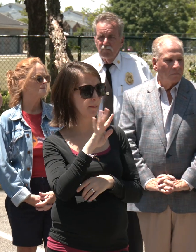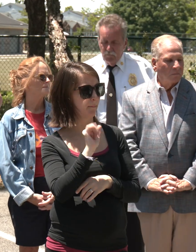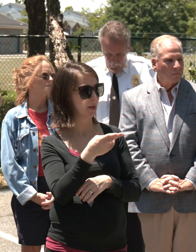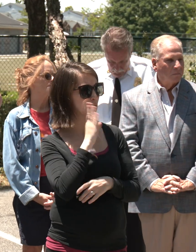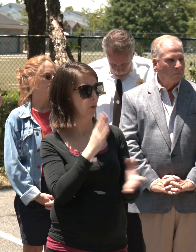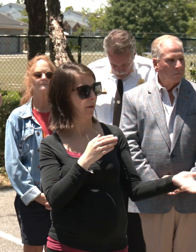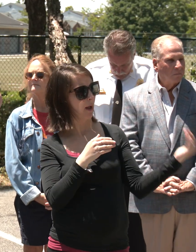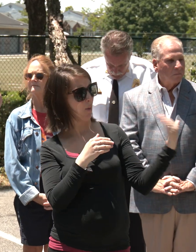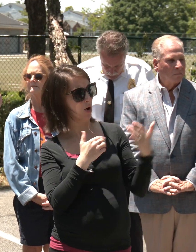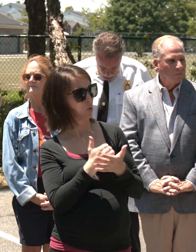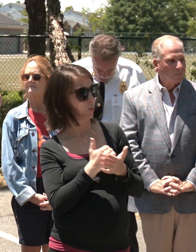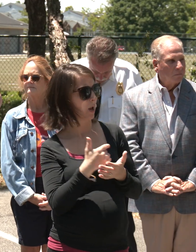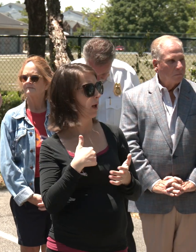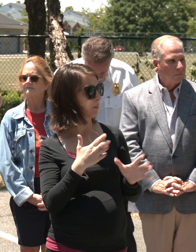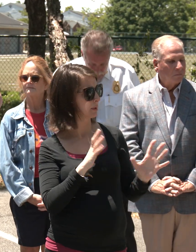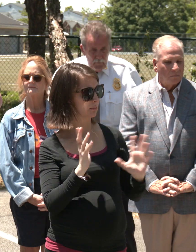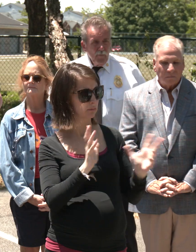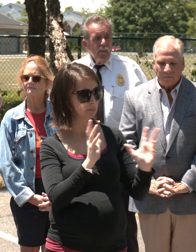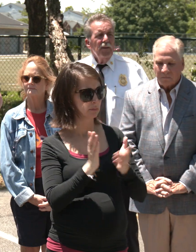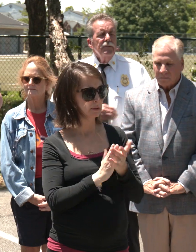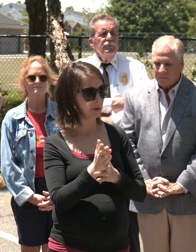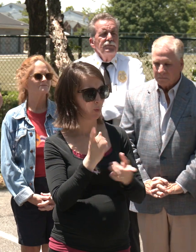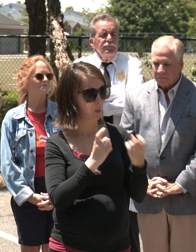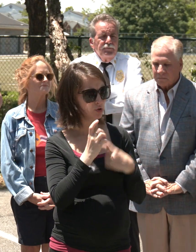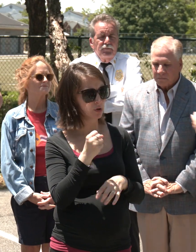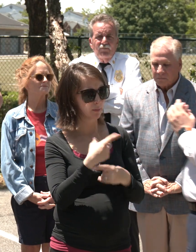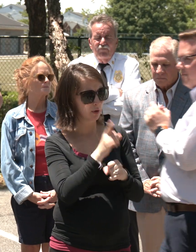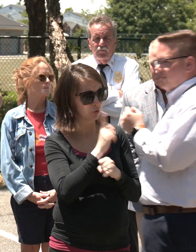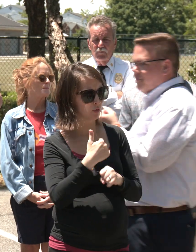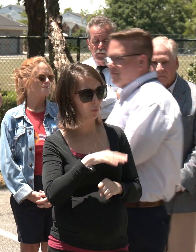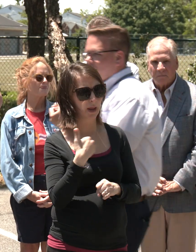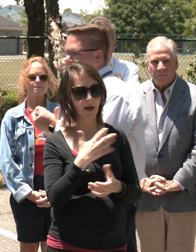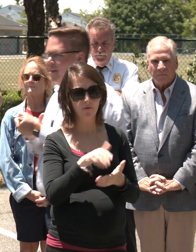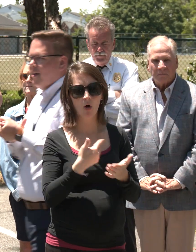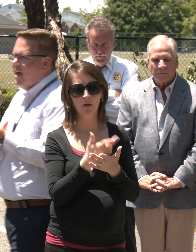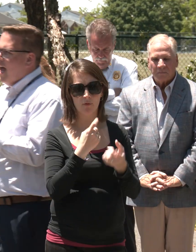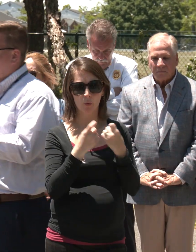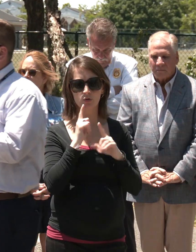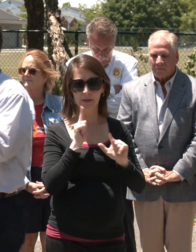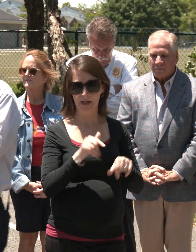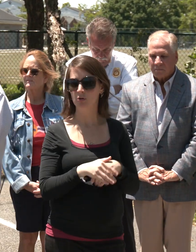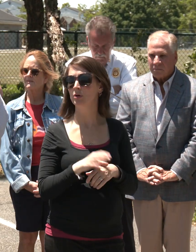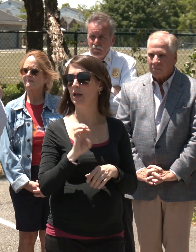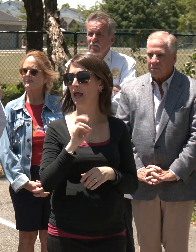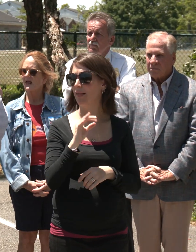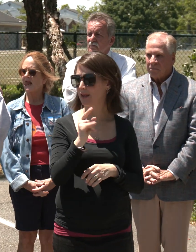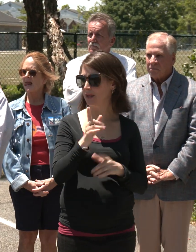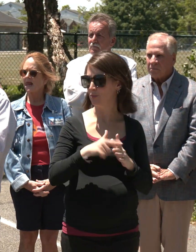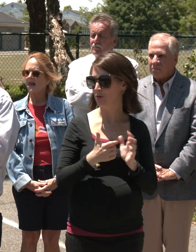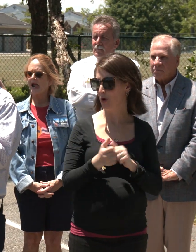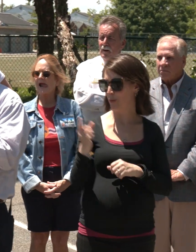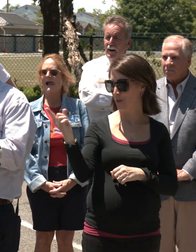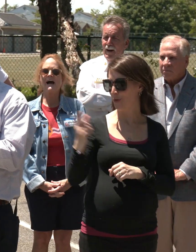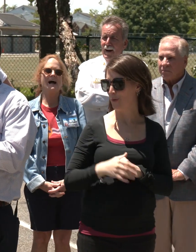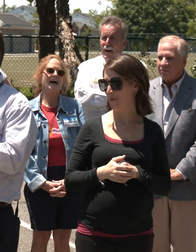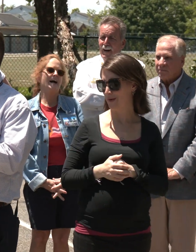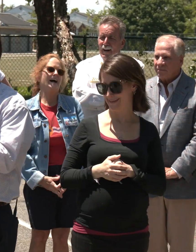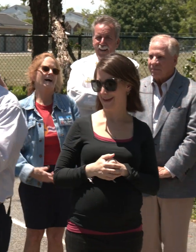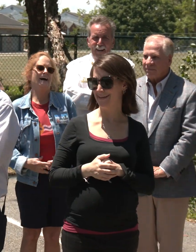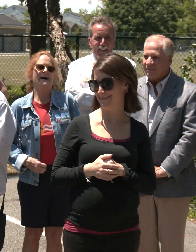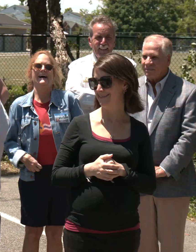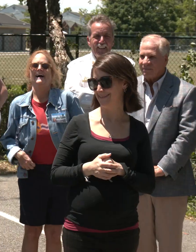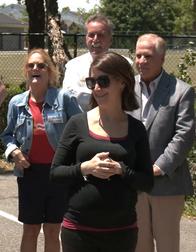help us field some questions, if you don't mind. Absolutely. Just so we can make sure that we get all the questions answered. Elliot, should we start with you? Is Yeah. your ringer on